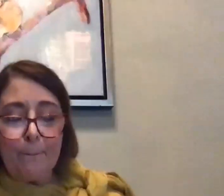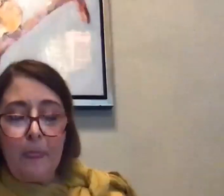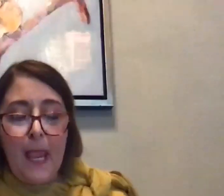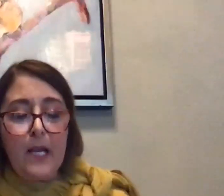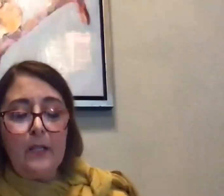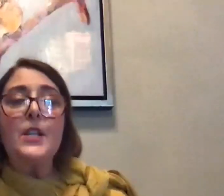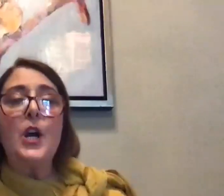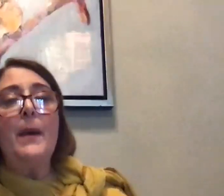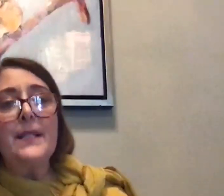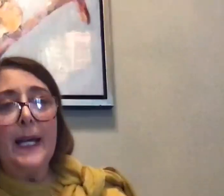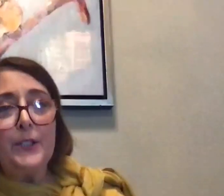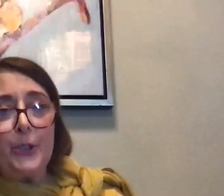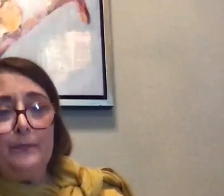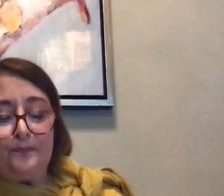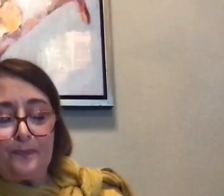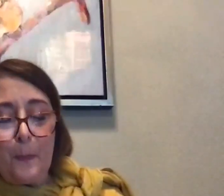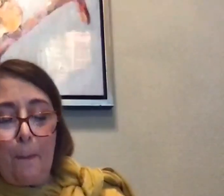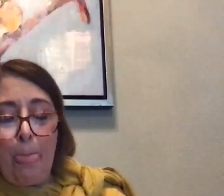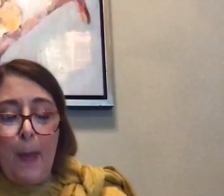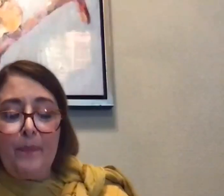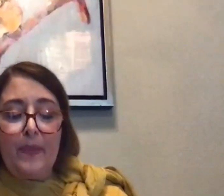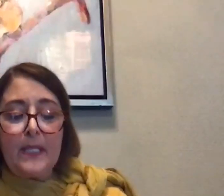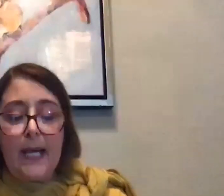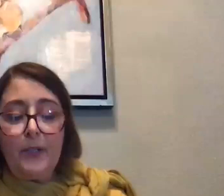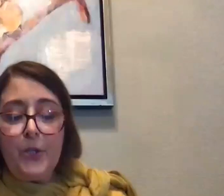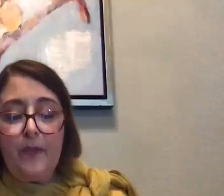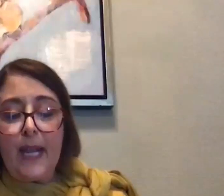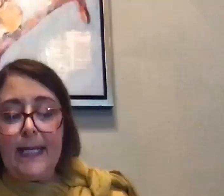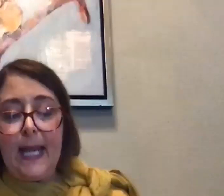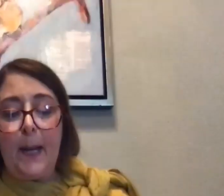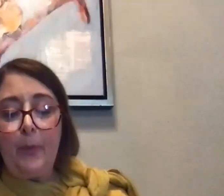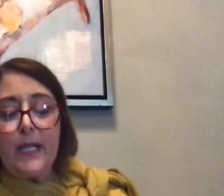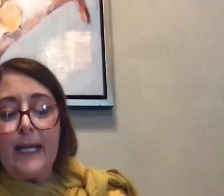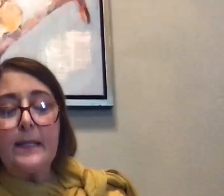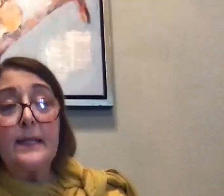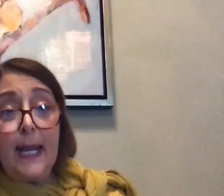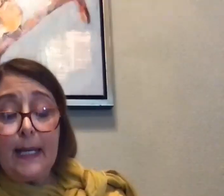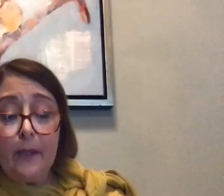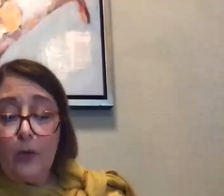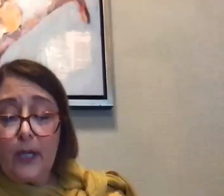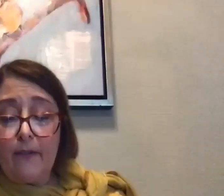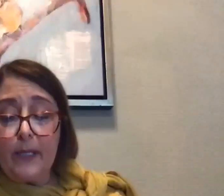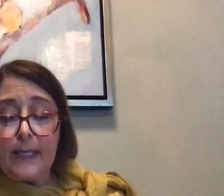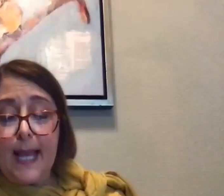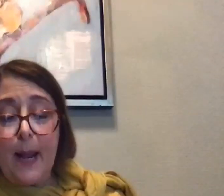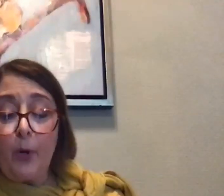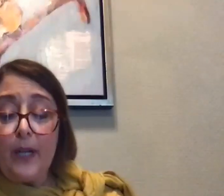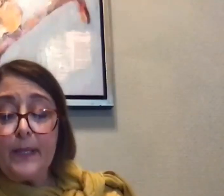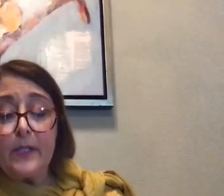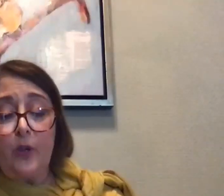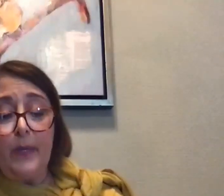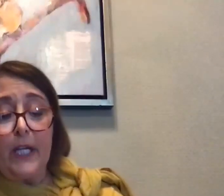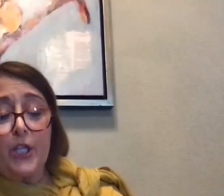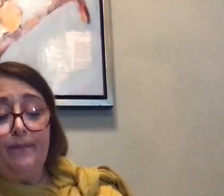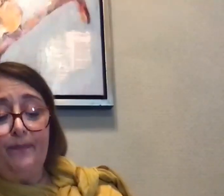Okay, let's talk about Title II. The Title II of the ADA pertains to state and local governments and